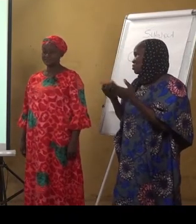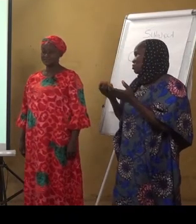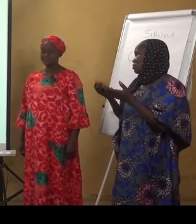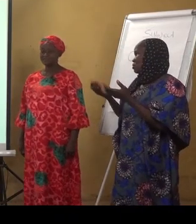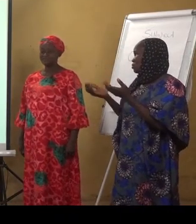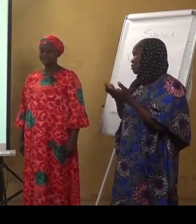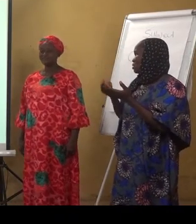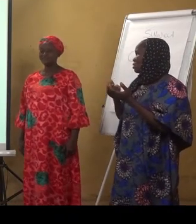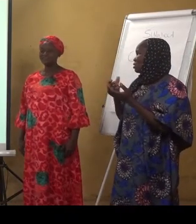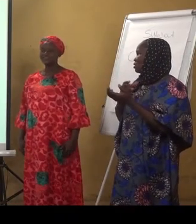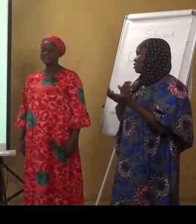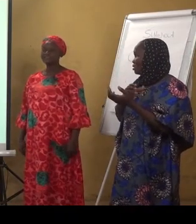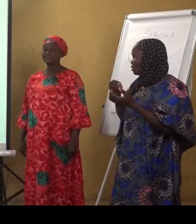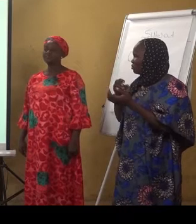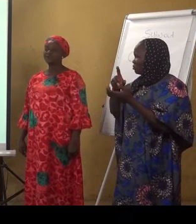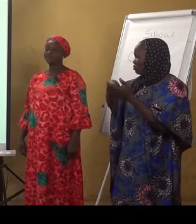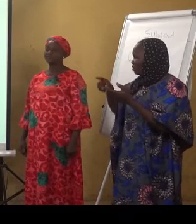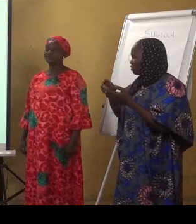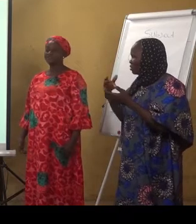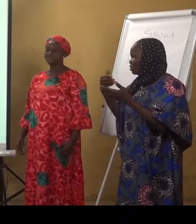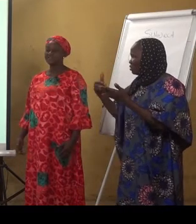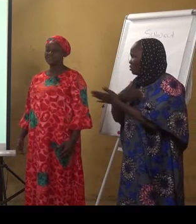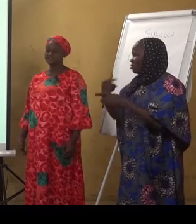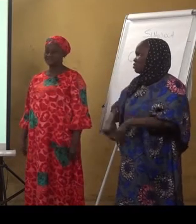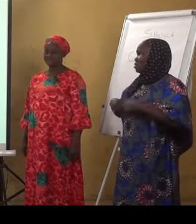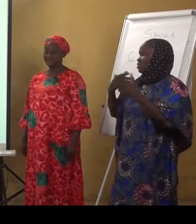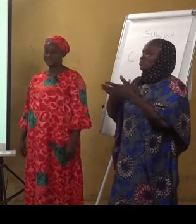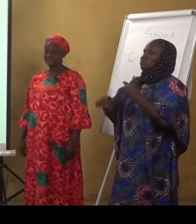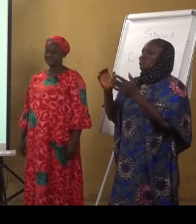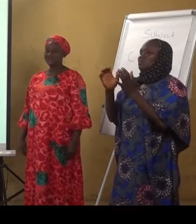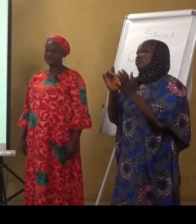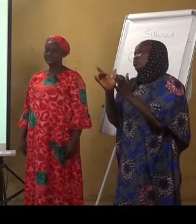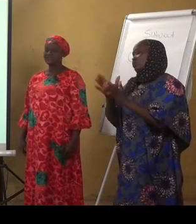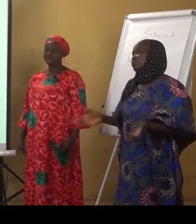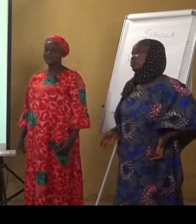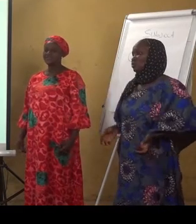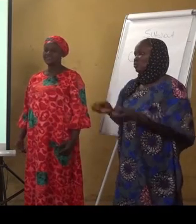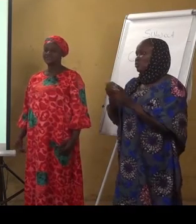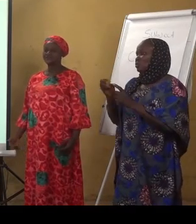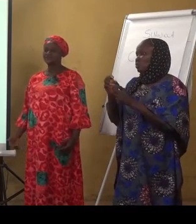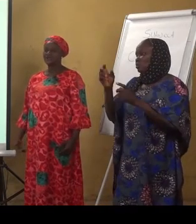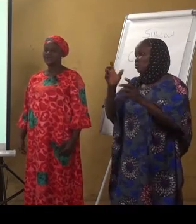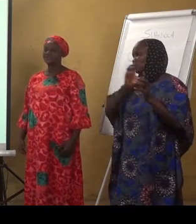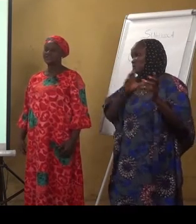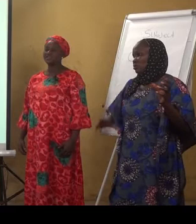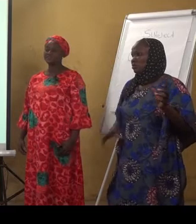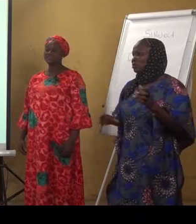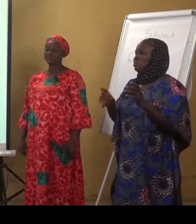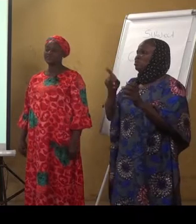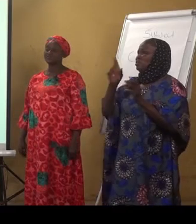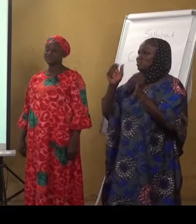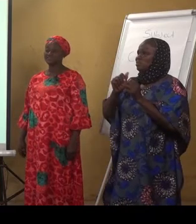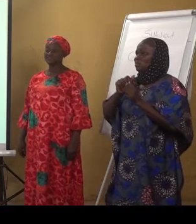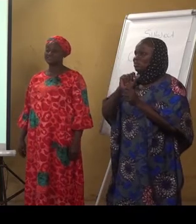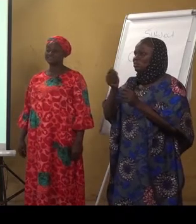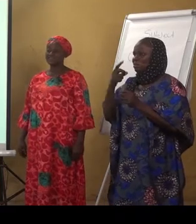Christ. You see, forgiveness is part of new life in Christ. You cannot say you are a follower or a disciple